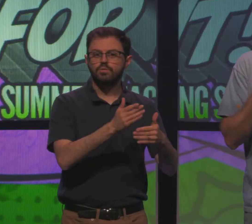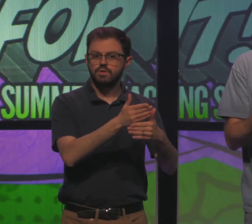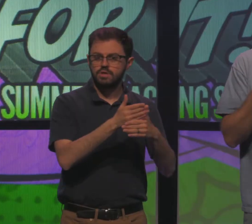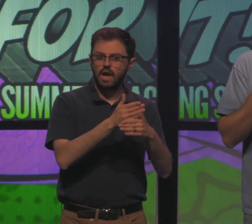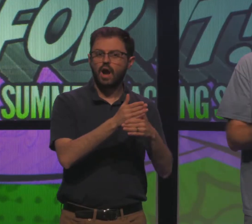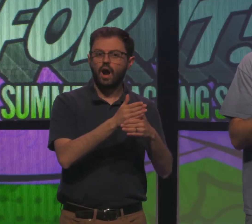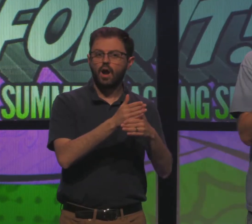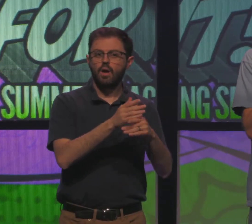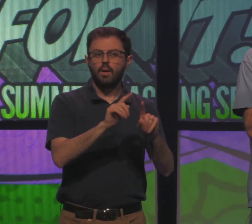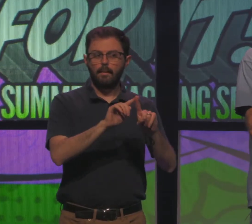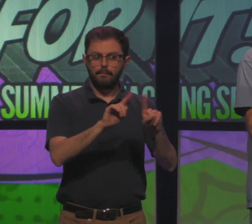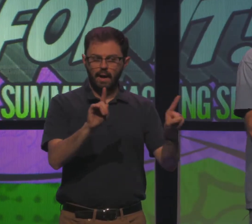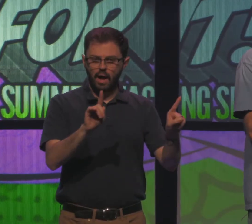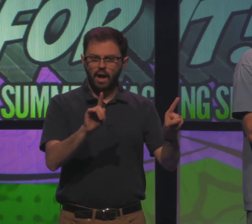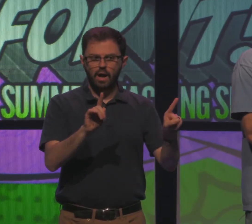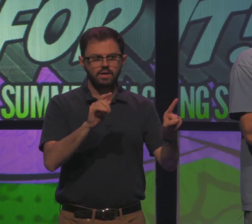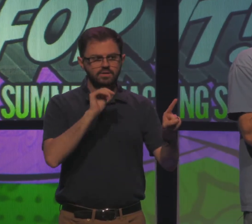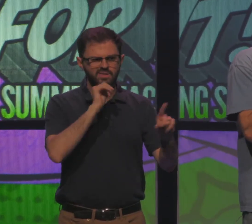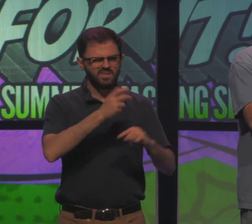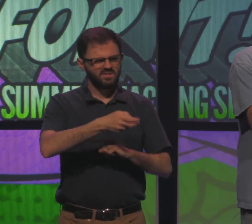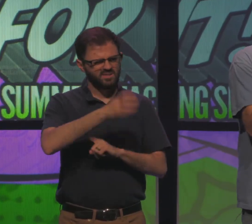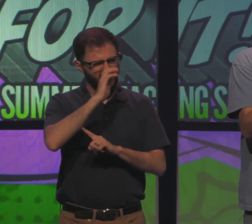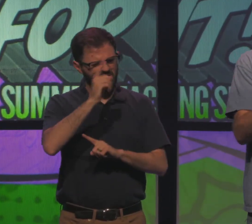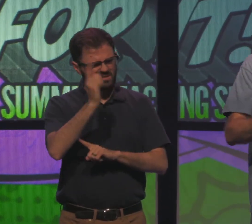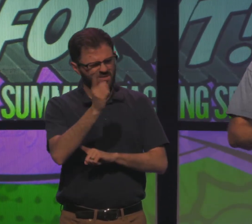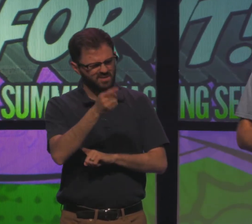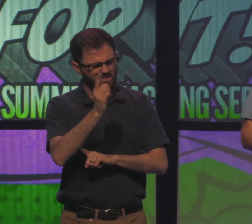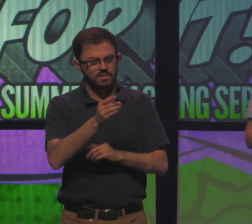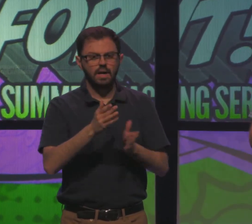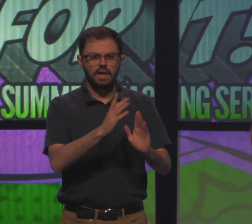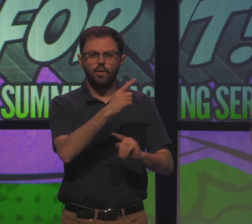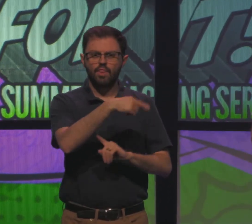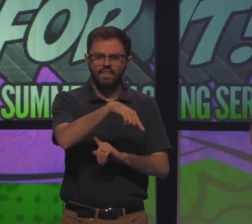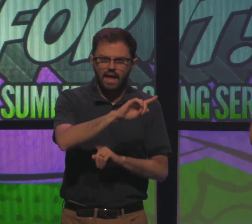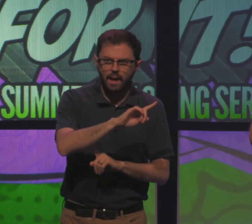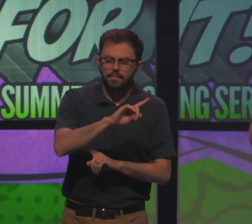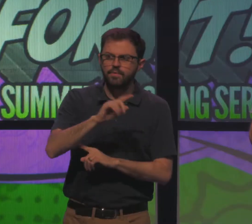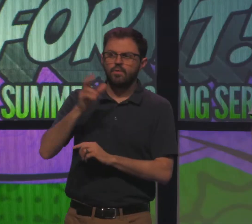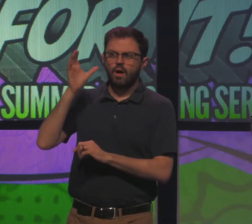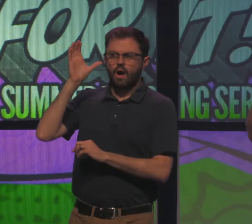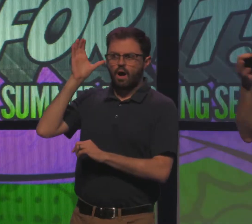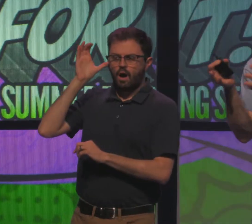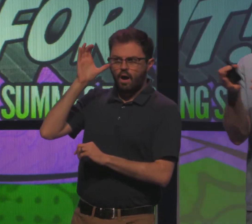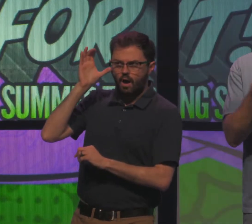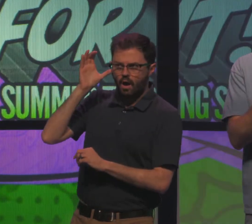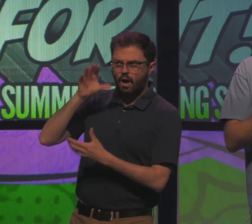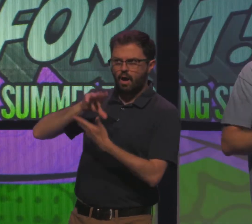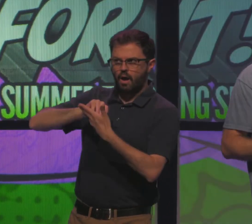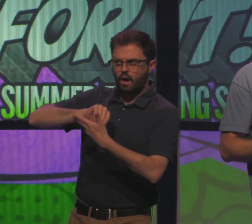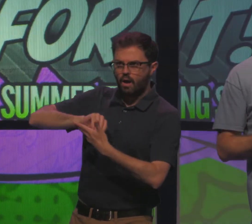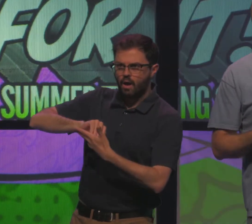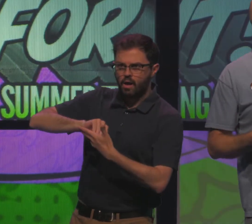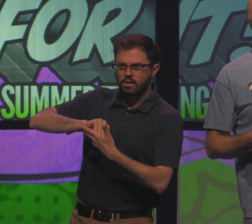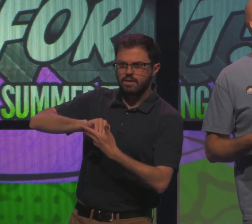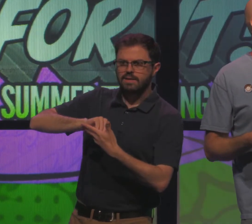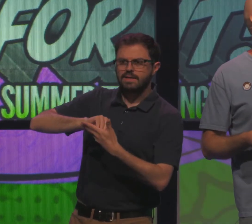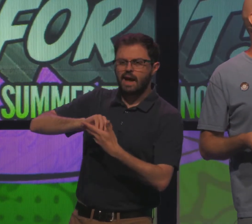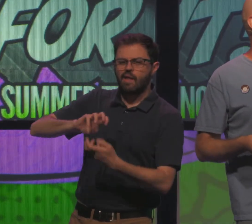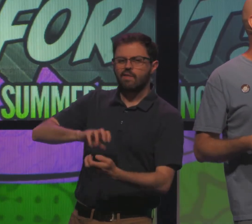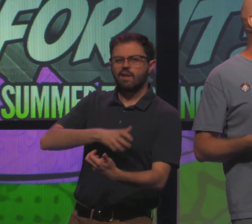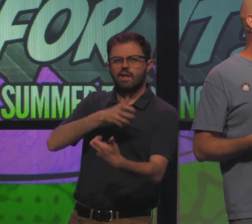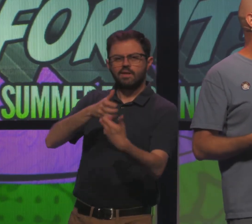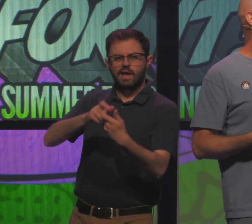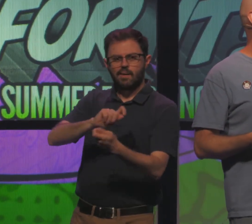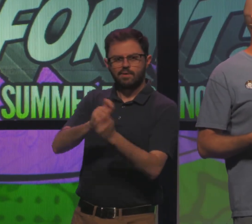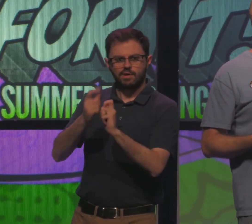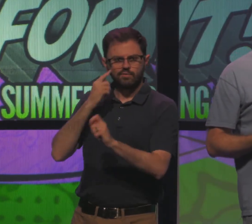others to reinterpret your experiences, to reinterpret what you've carried so that it can become